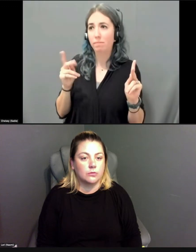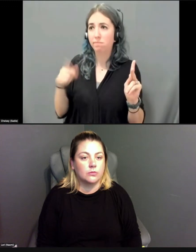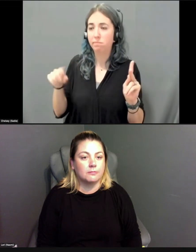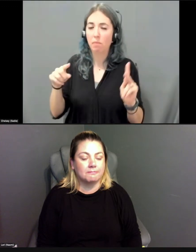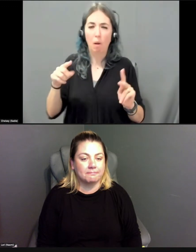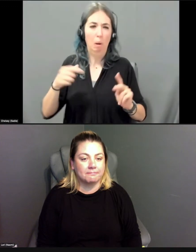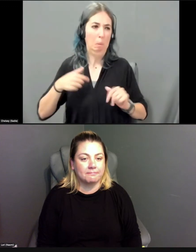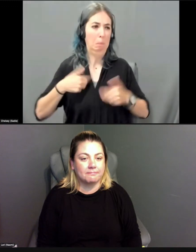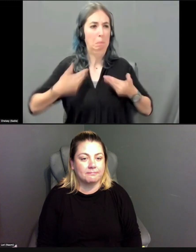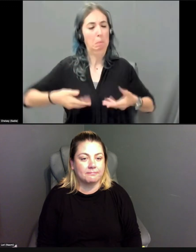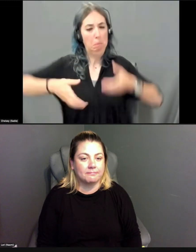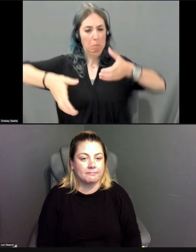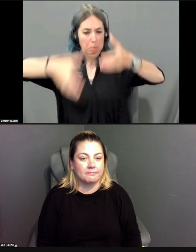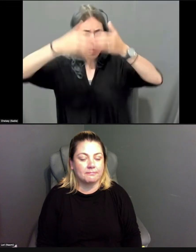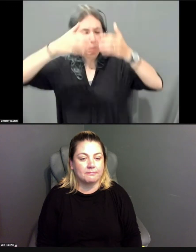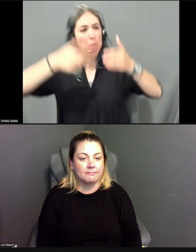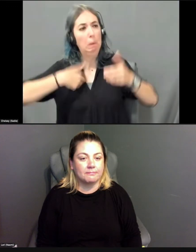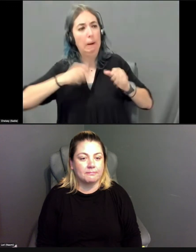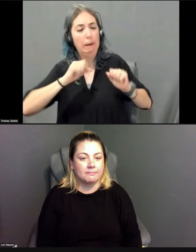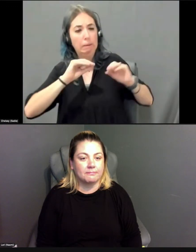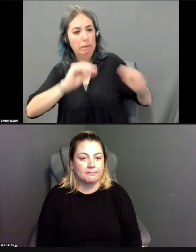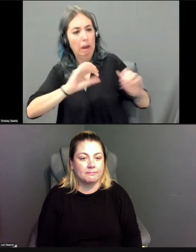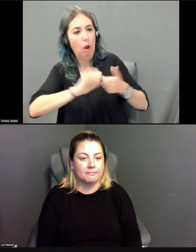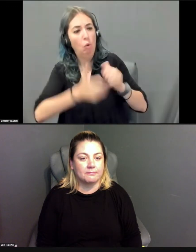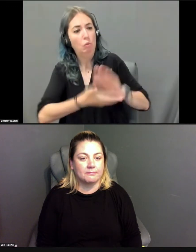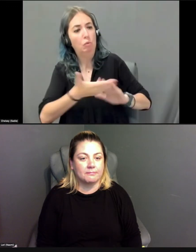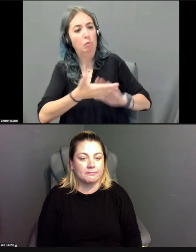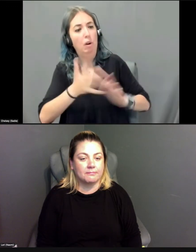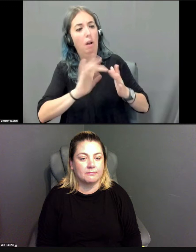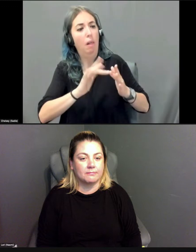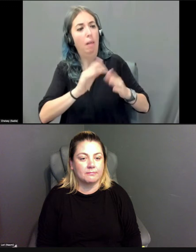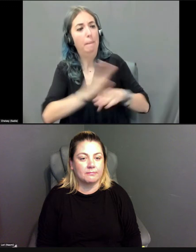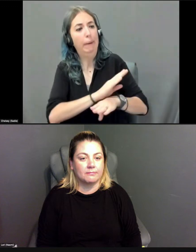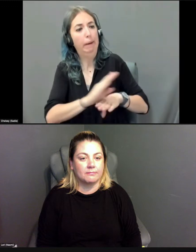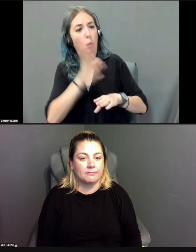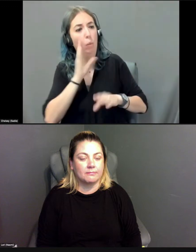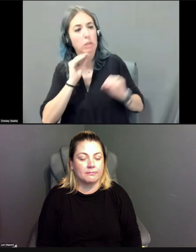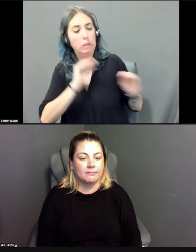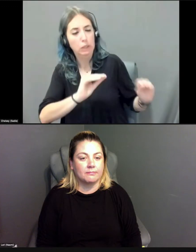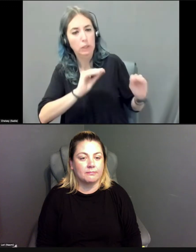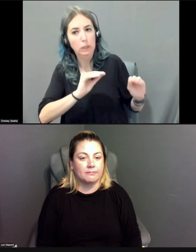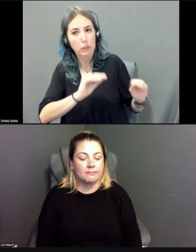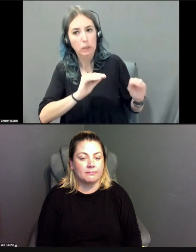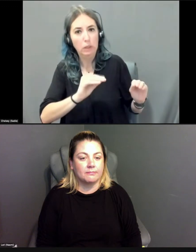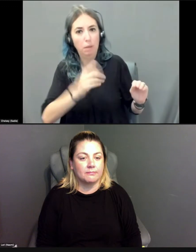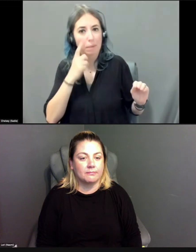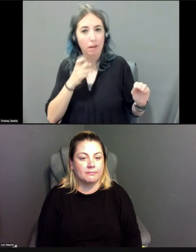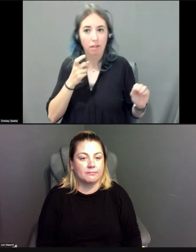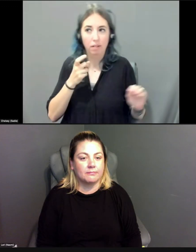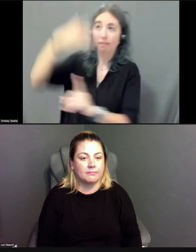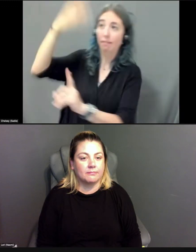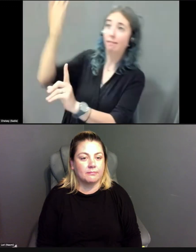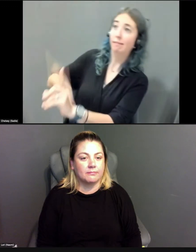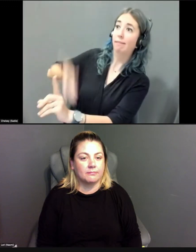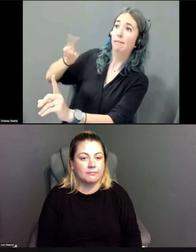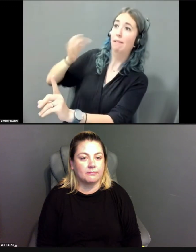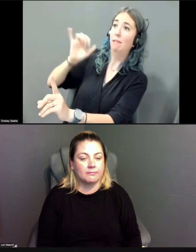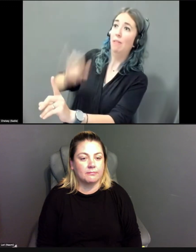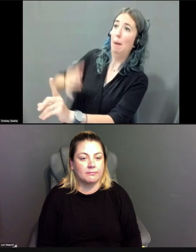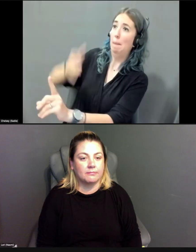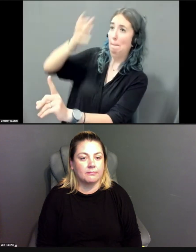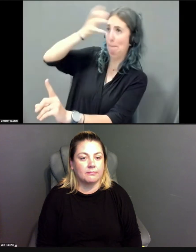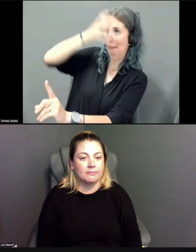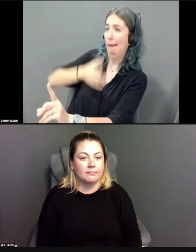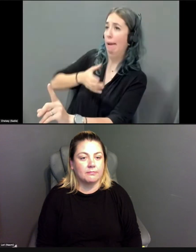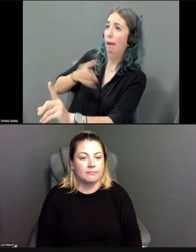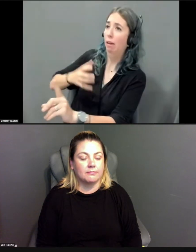run a successful online business because this figurehead has made this much amount of money by doing